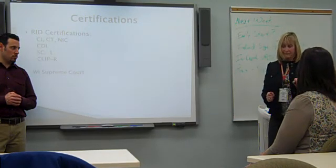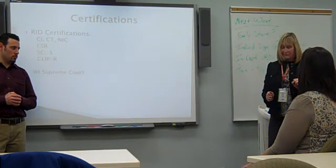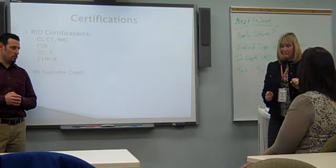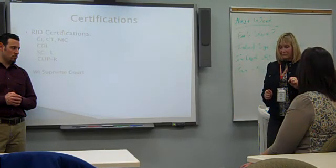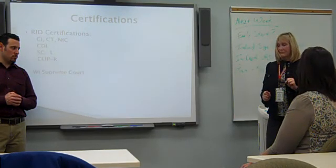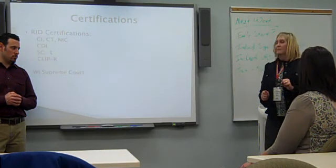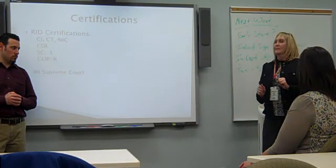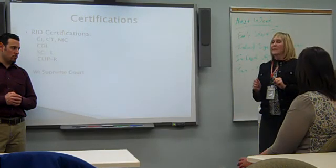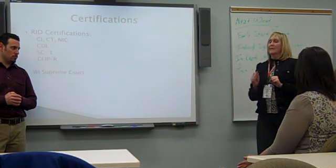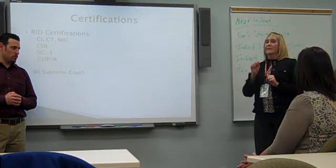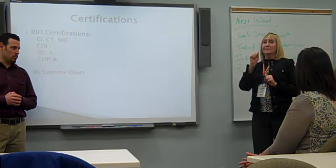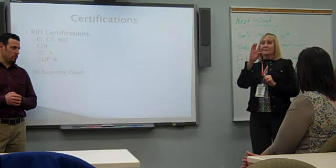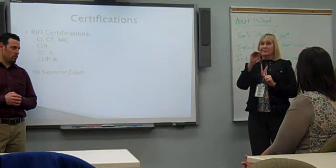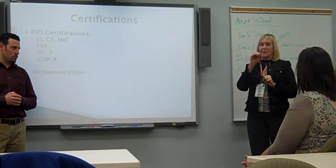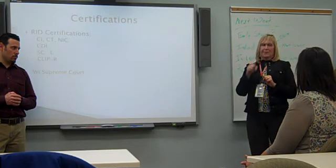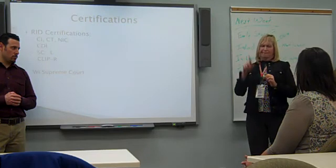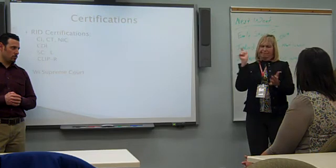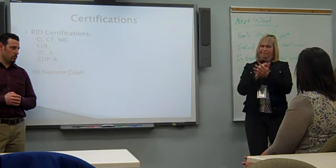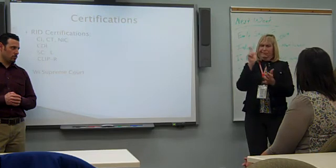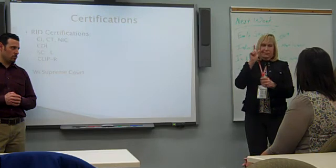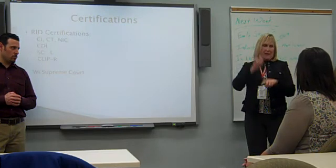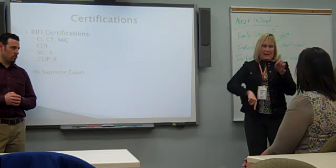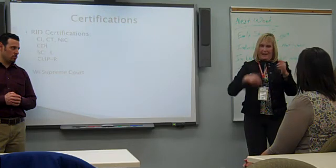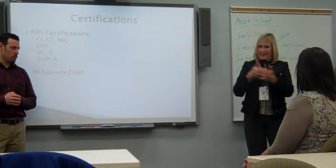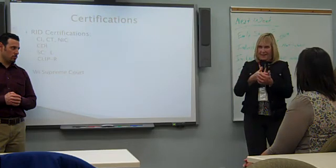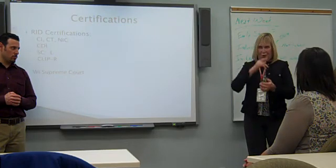He was a child molester.